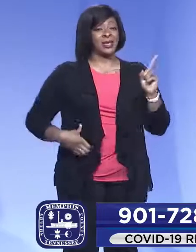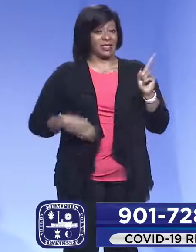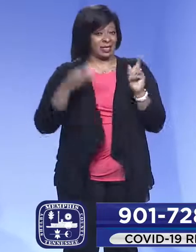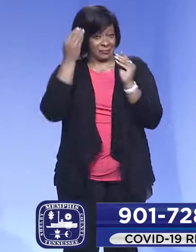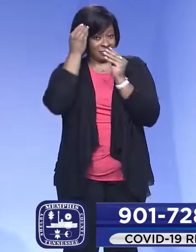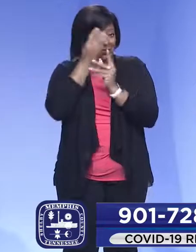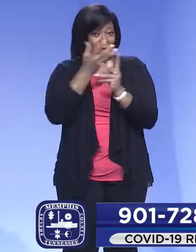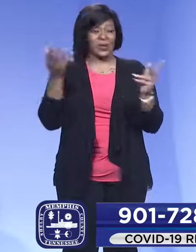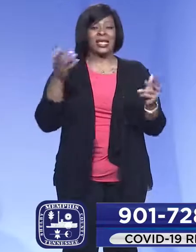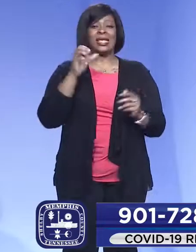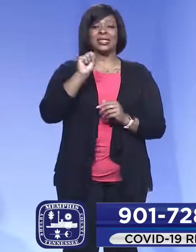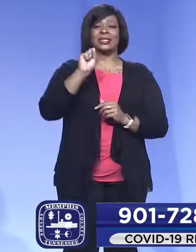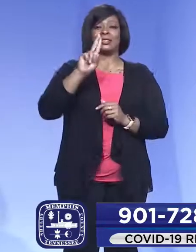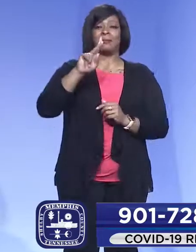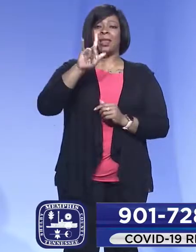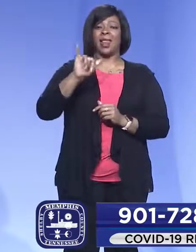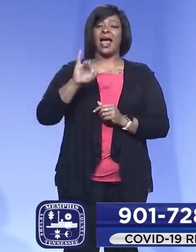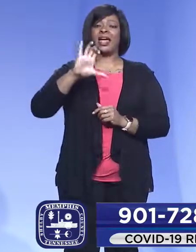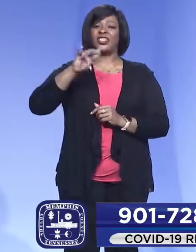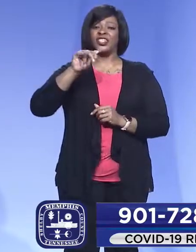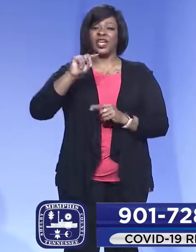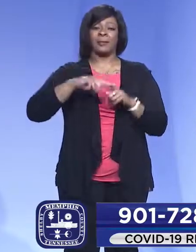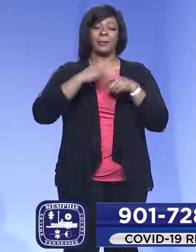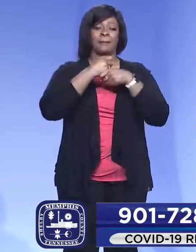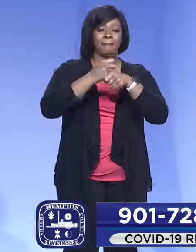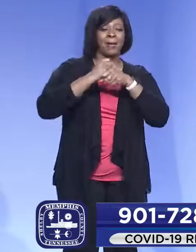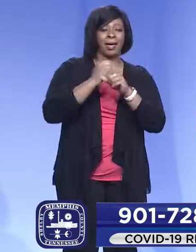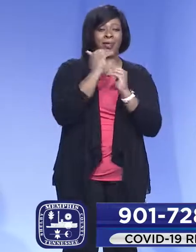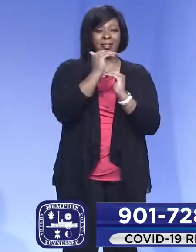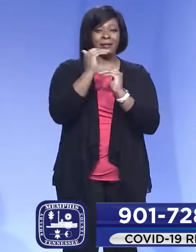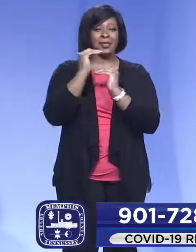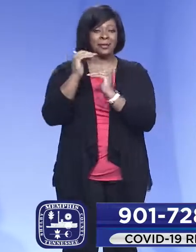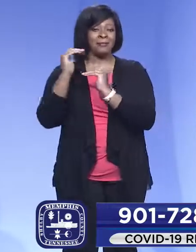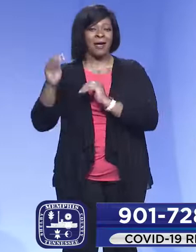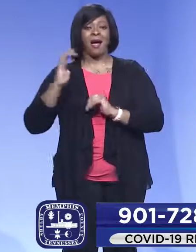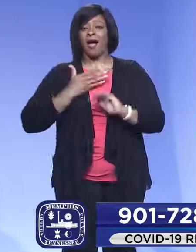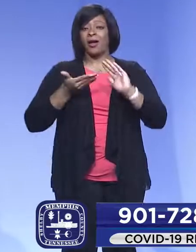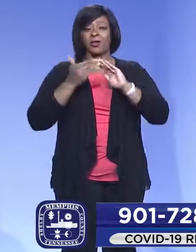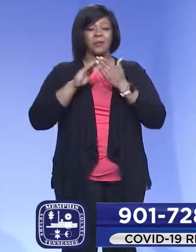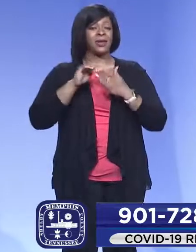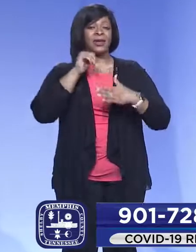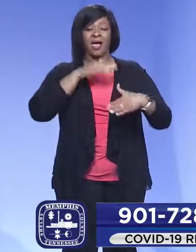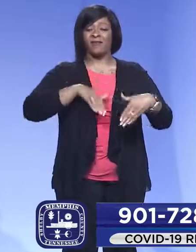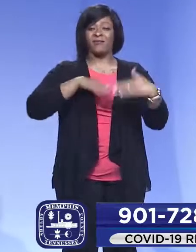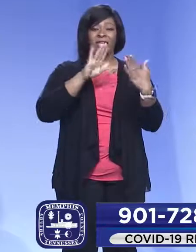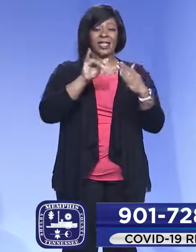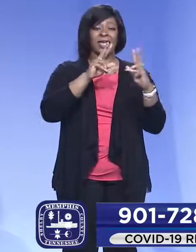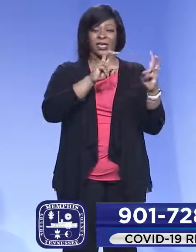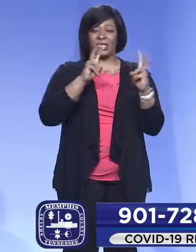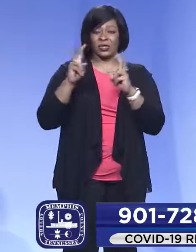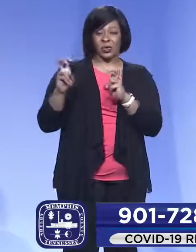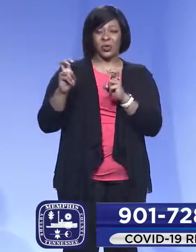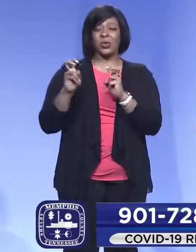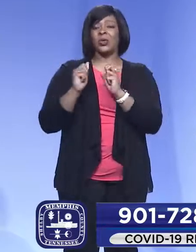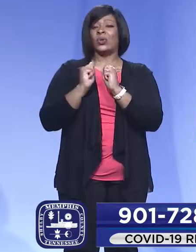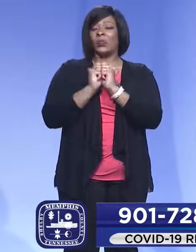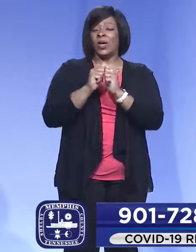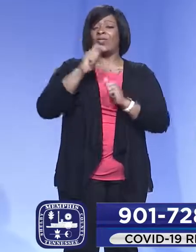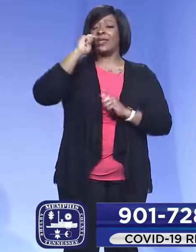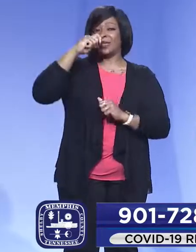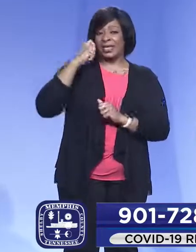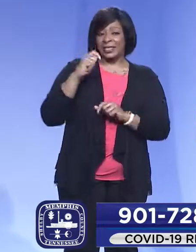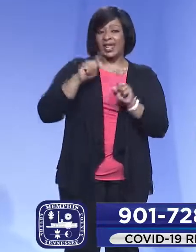is a supply chain issue. Our community did not face the supply chain issues with testing that